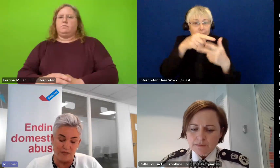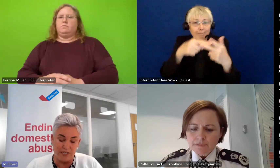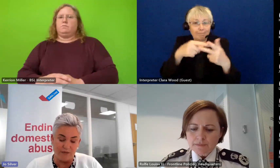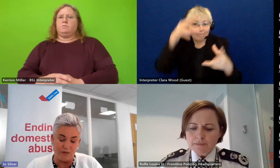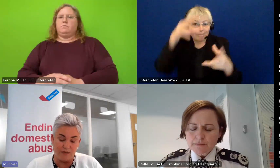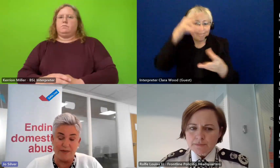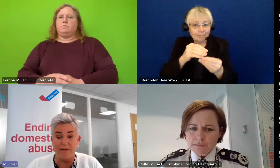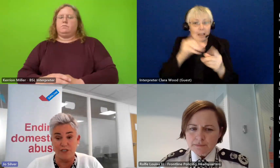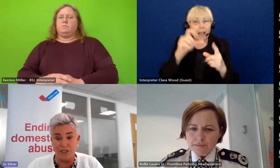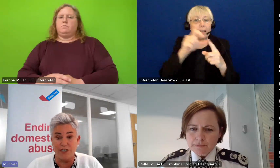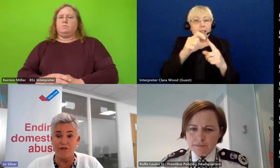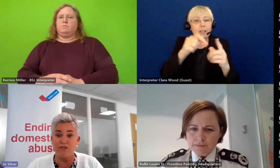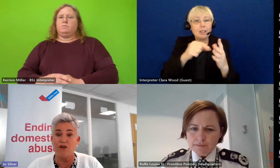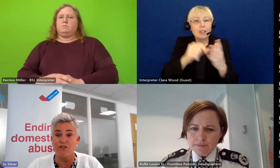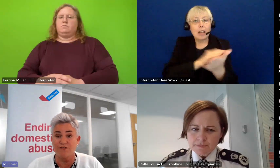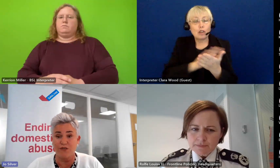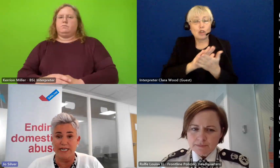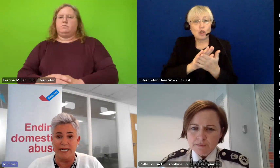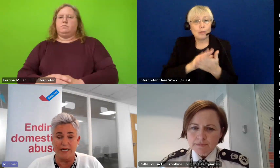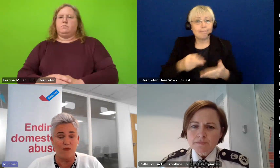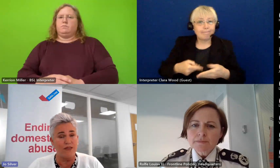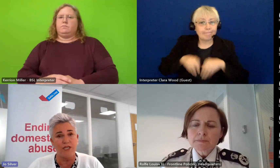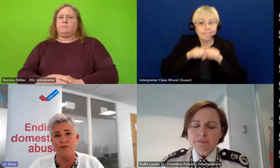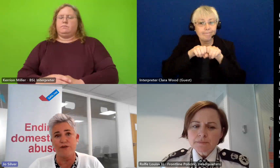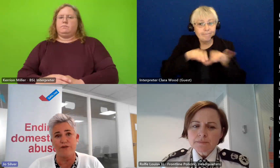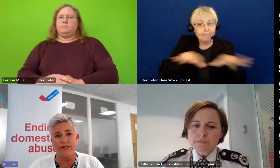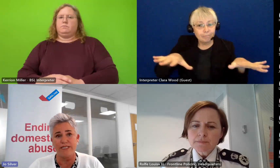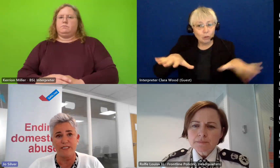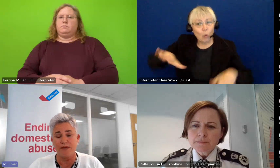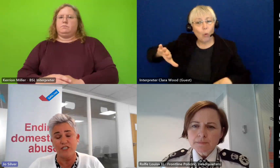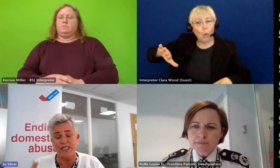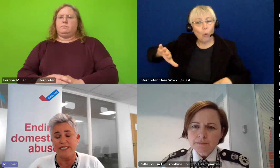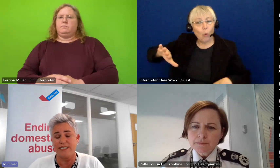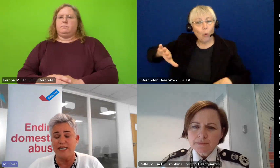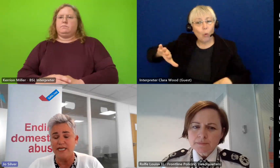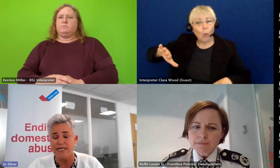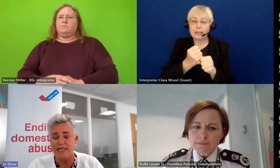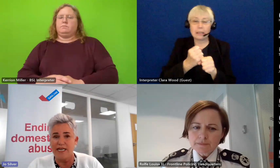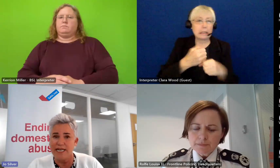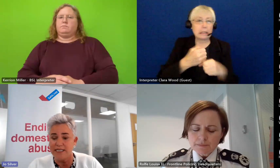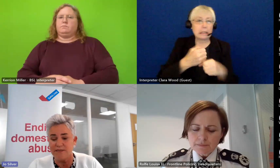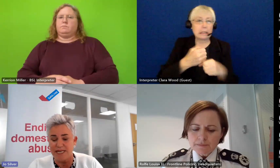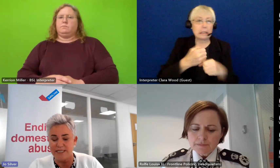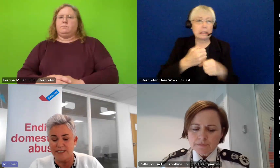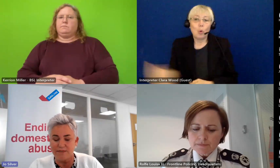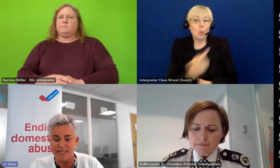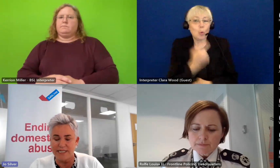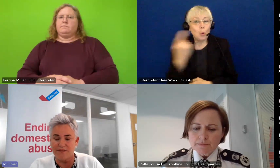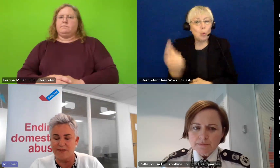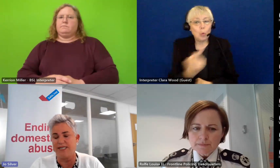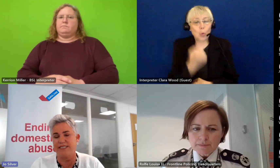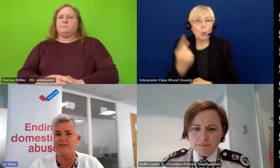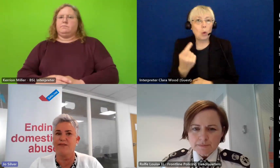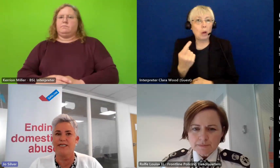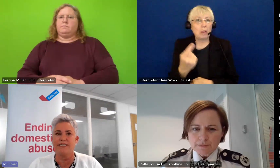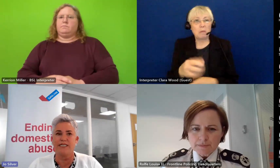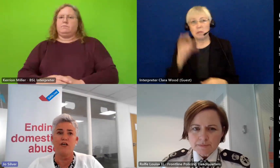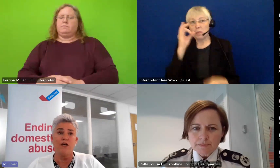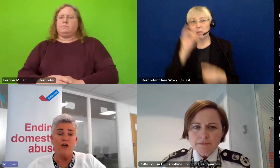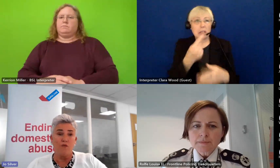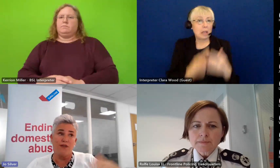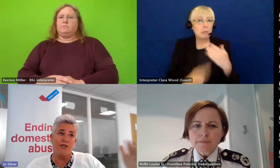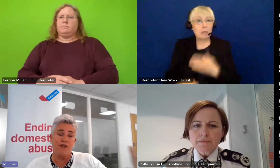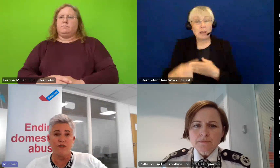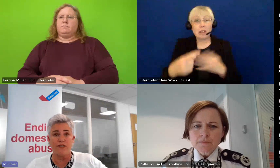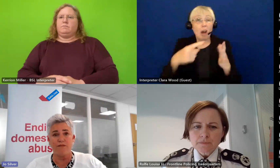agencies will be able to use on the front line, whether you are a specialist independent domestic violence